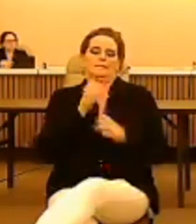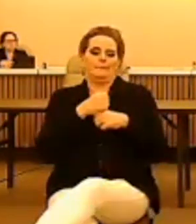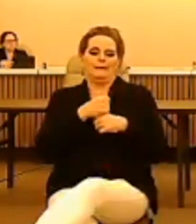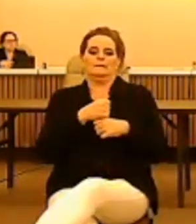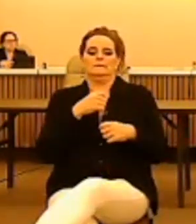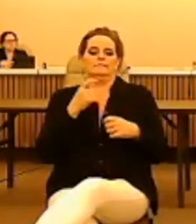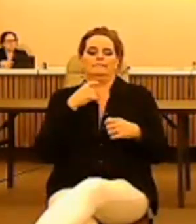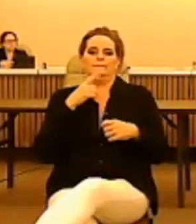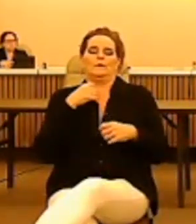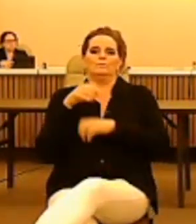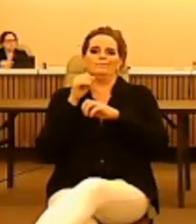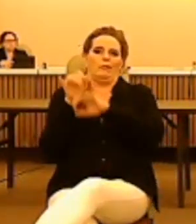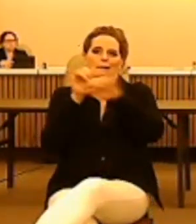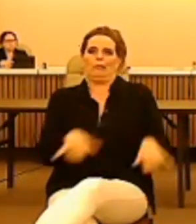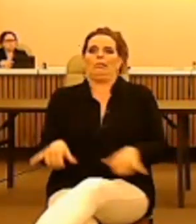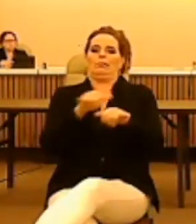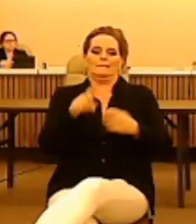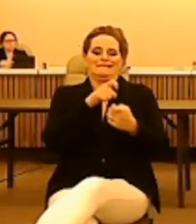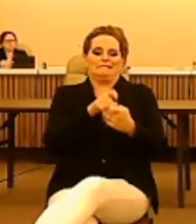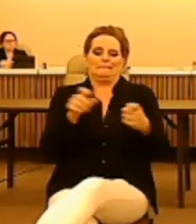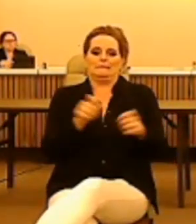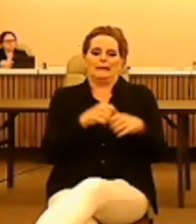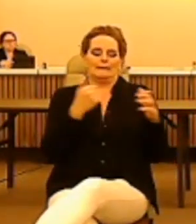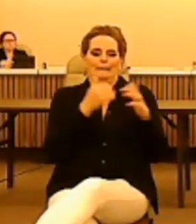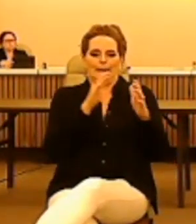overly uniform or monotonous neighborhood. So